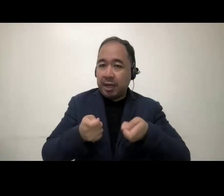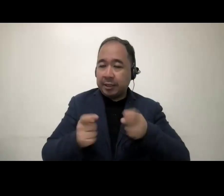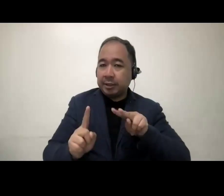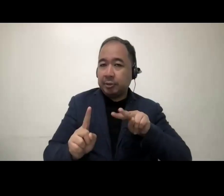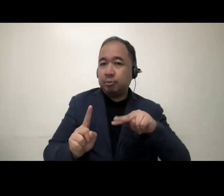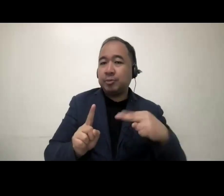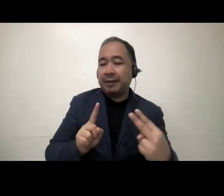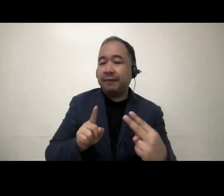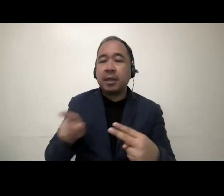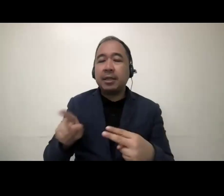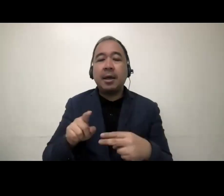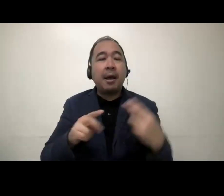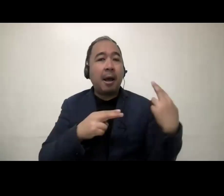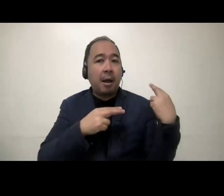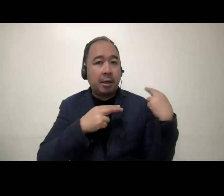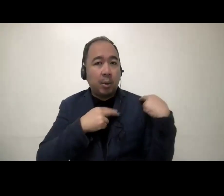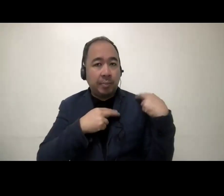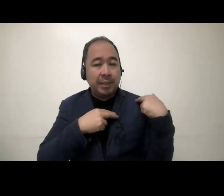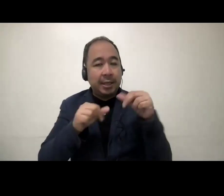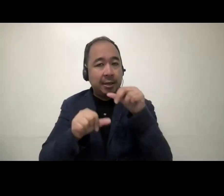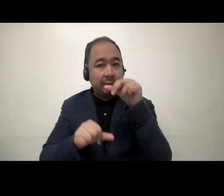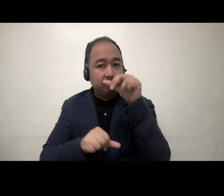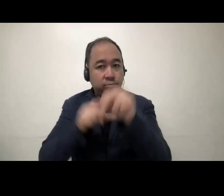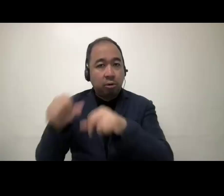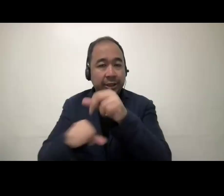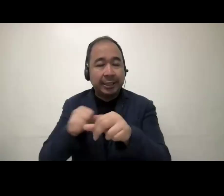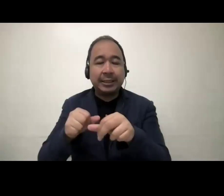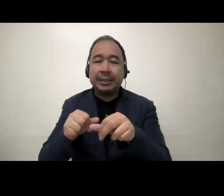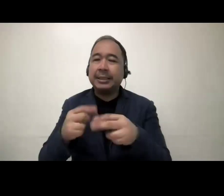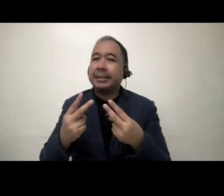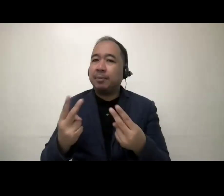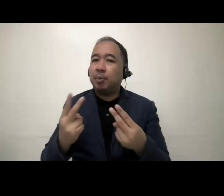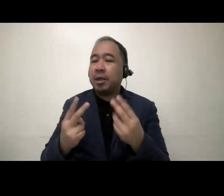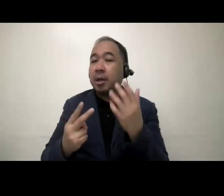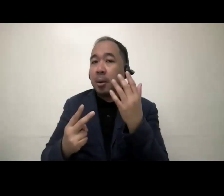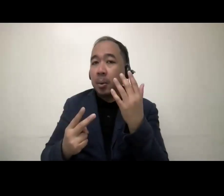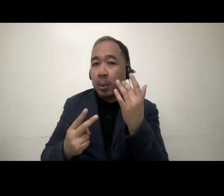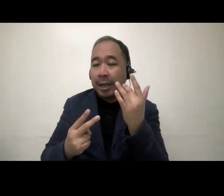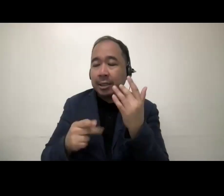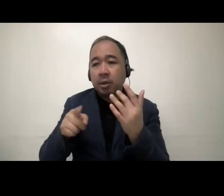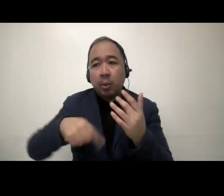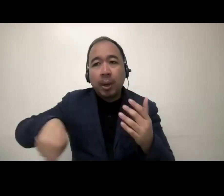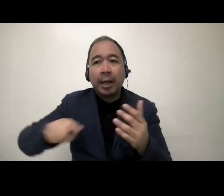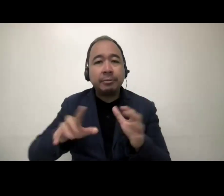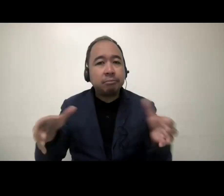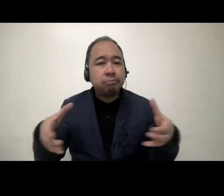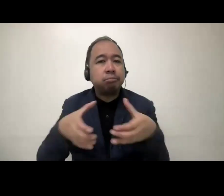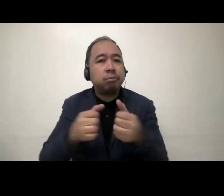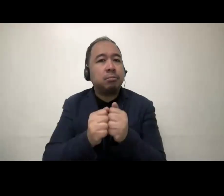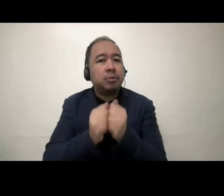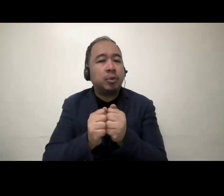is important to be able to ensure that we can learn and grow as an organization and do development